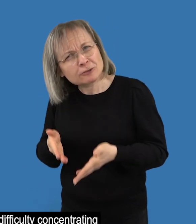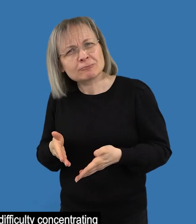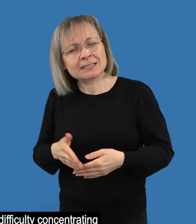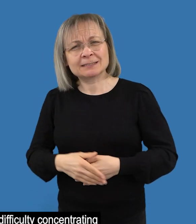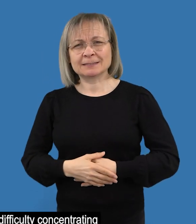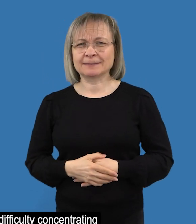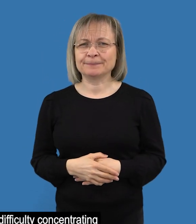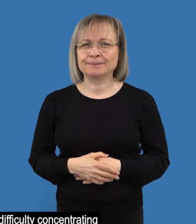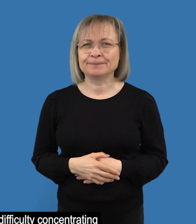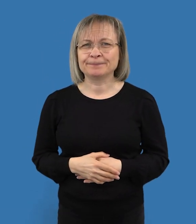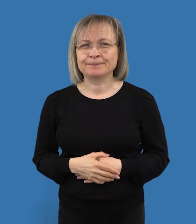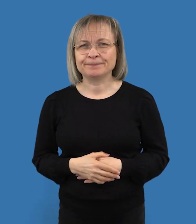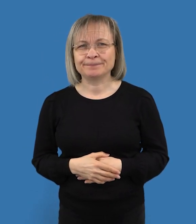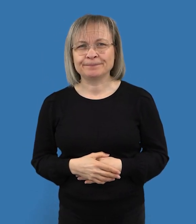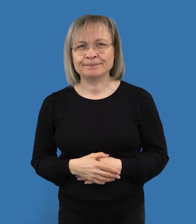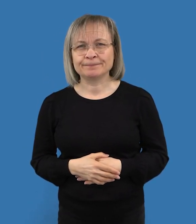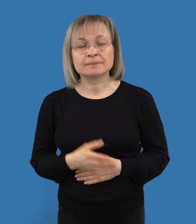Difficulty concentrating.